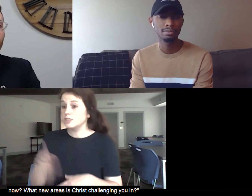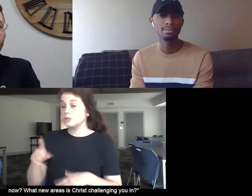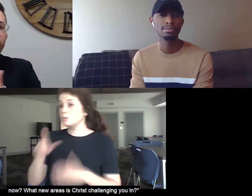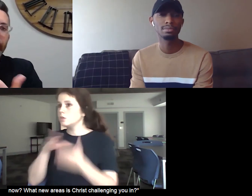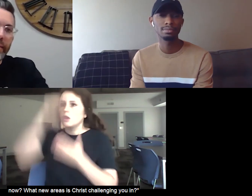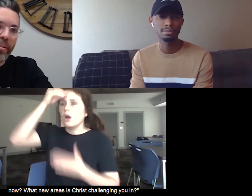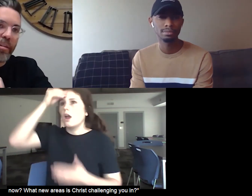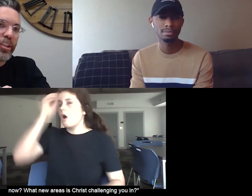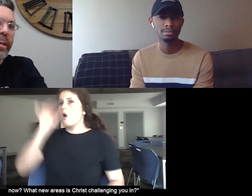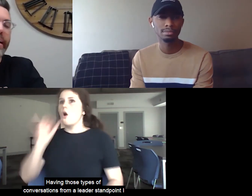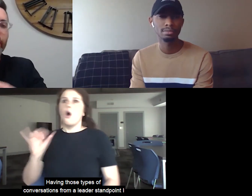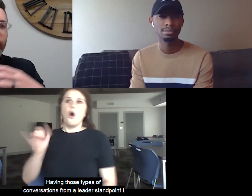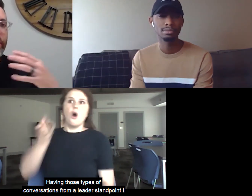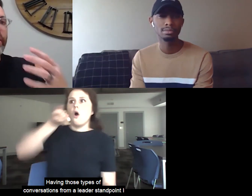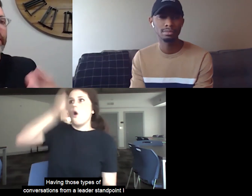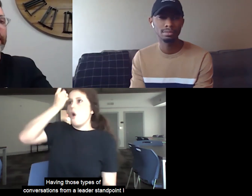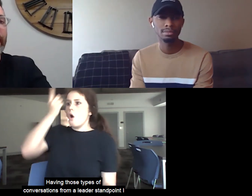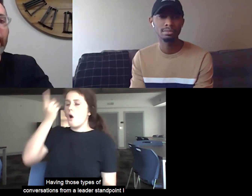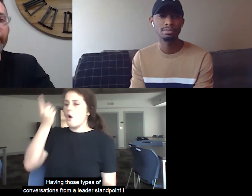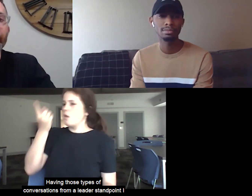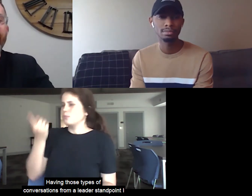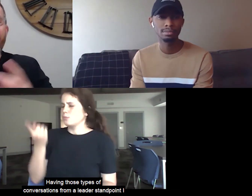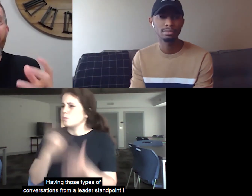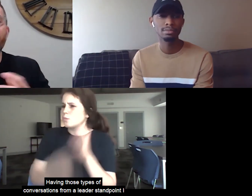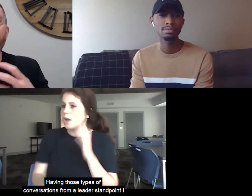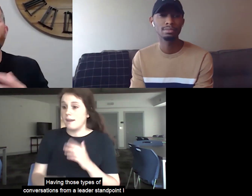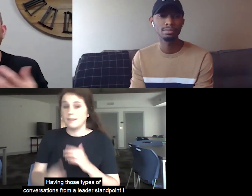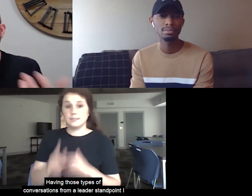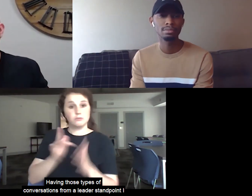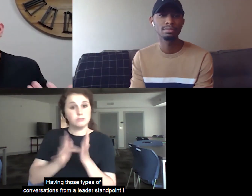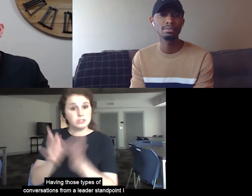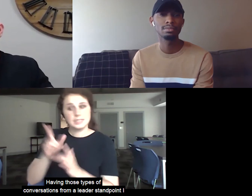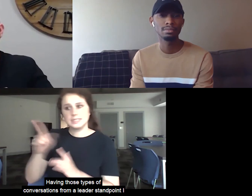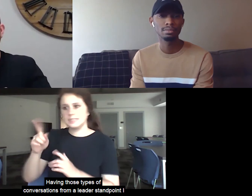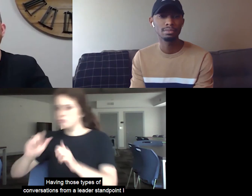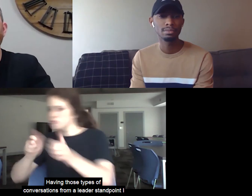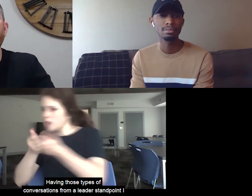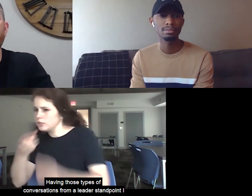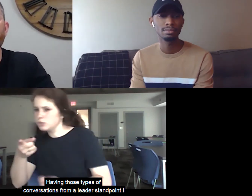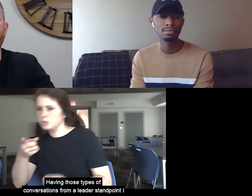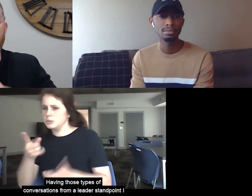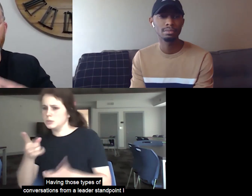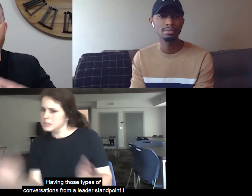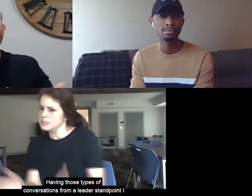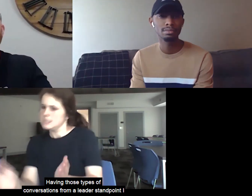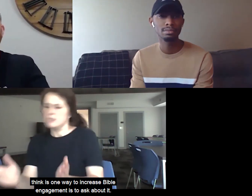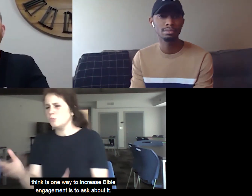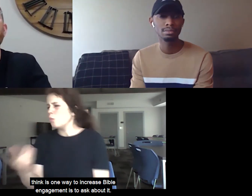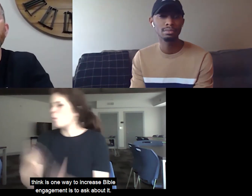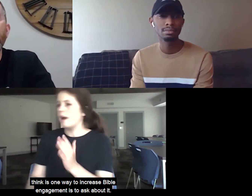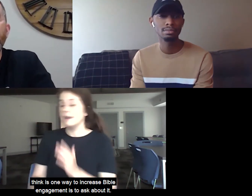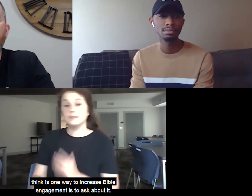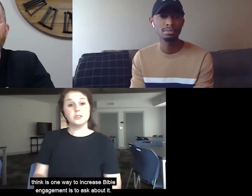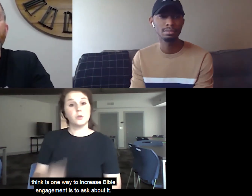areas is Christ challenging you in, and having those types of conversations from a leader